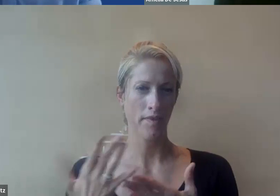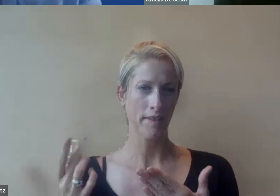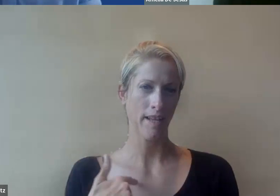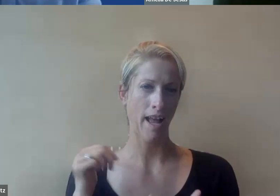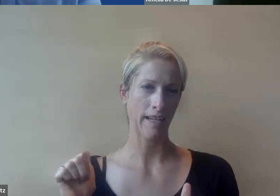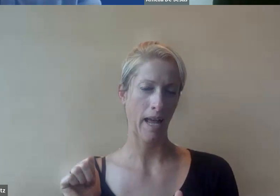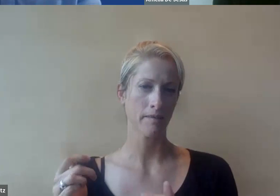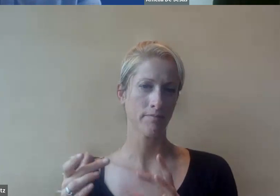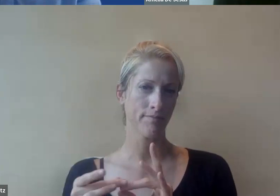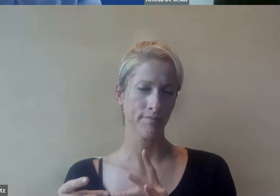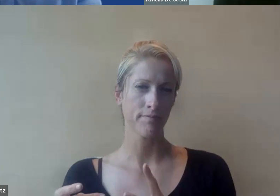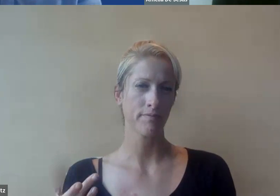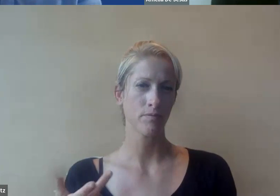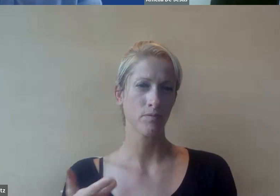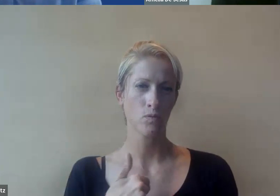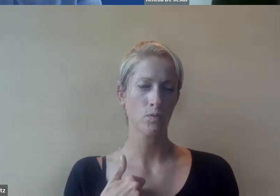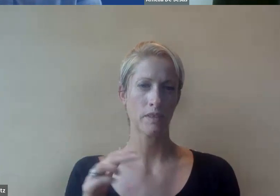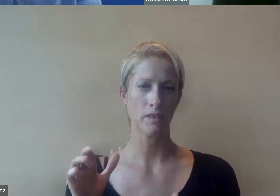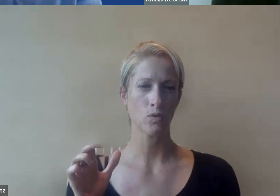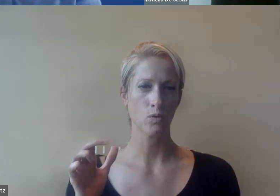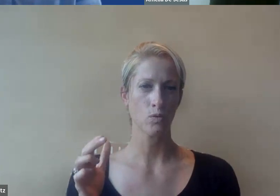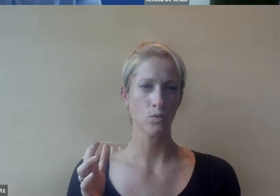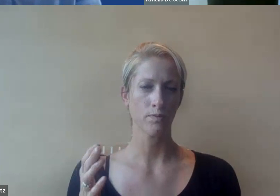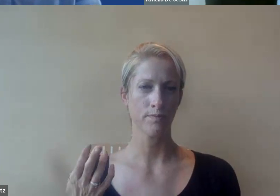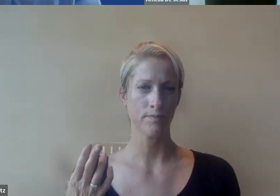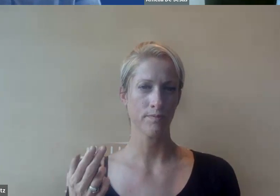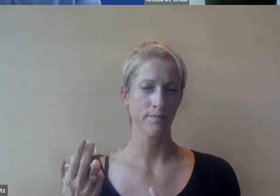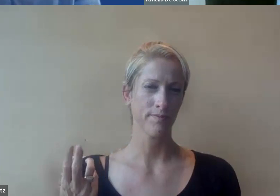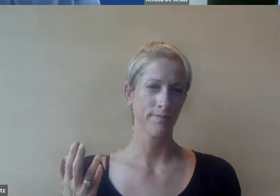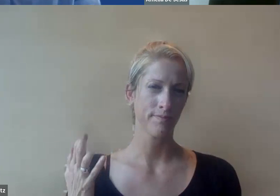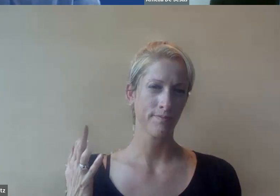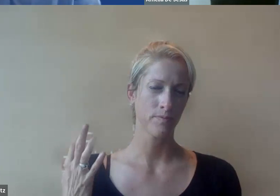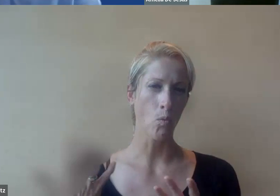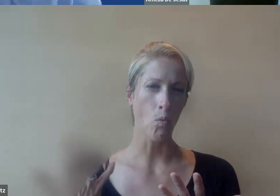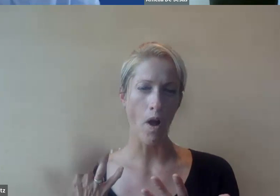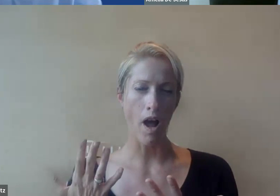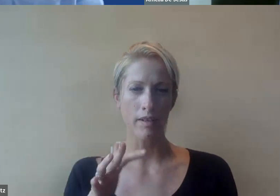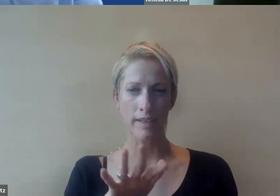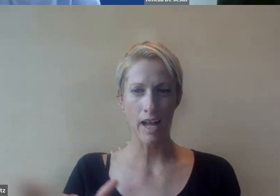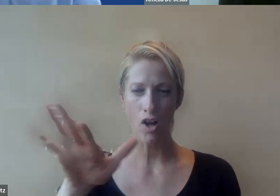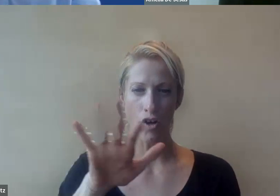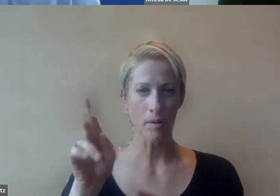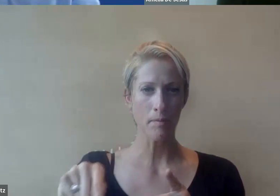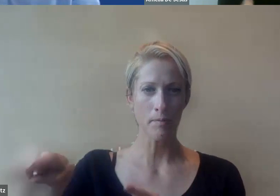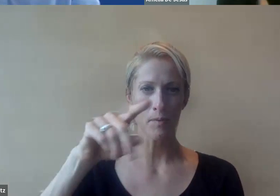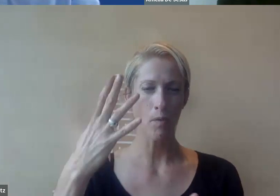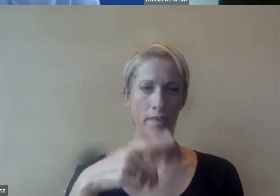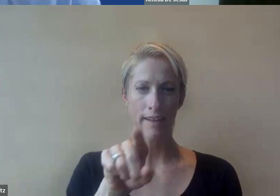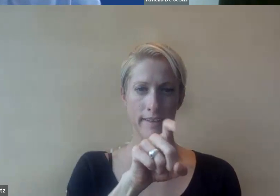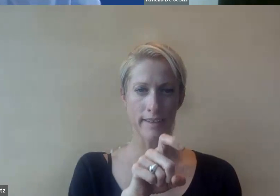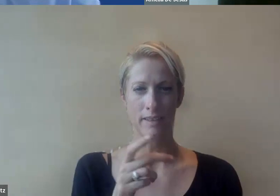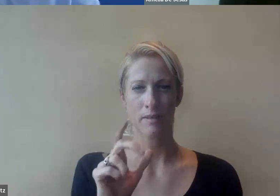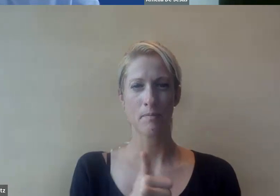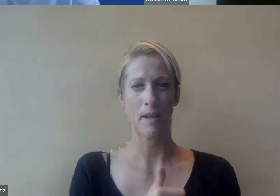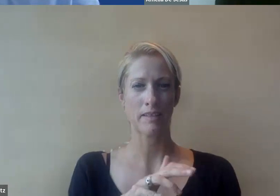we do in terms of what populations we need to cover, what locations we need to cover, and based on those,